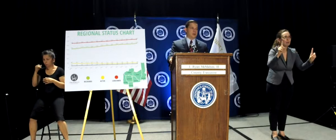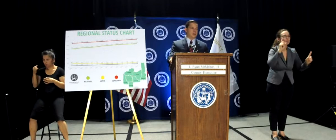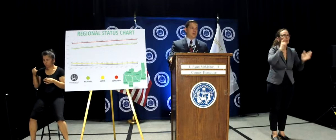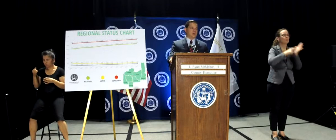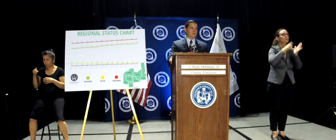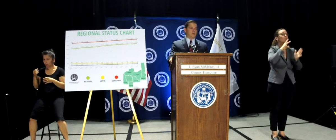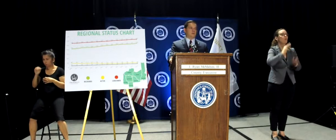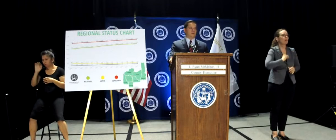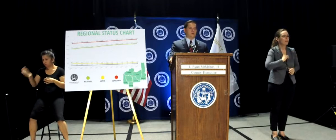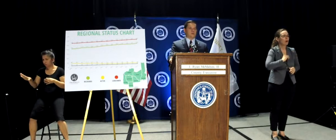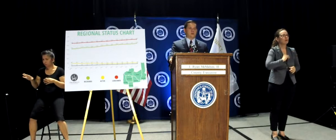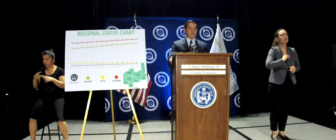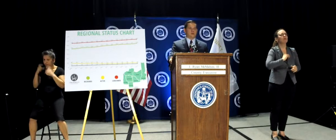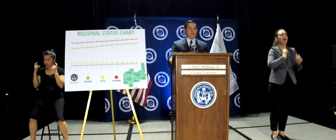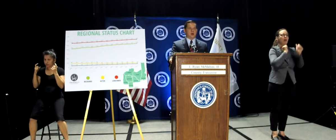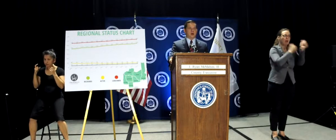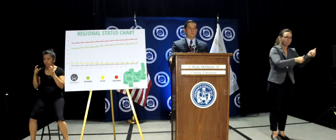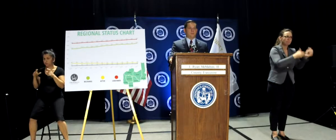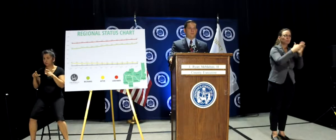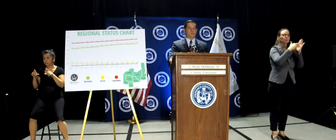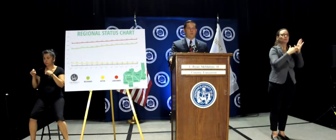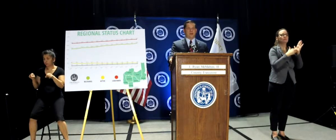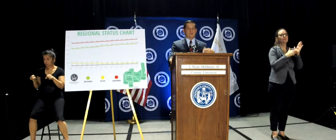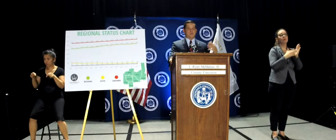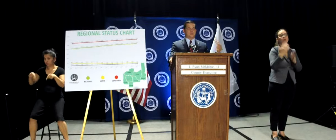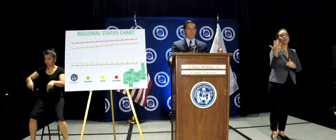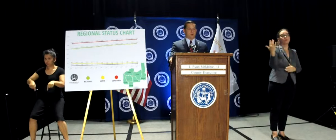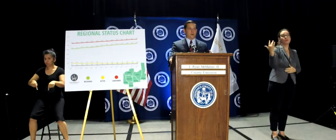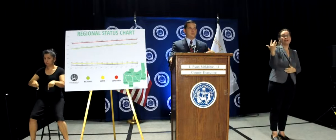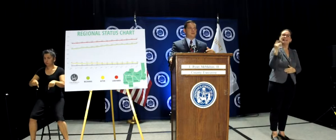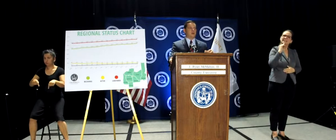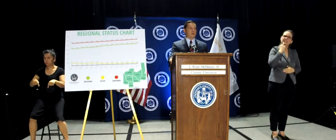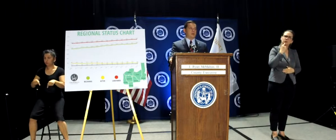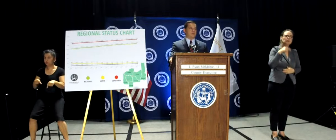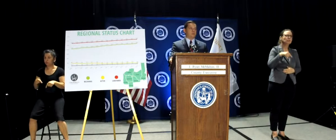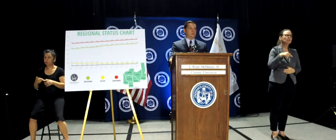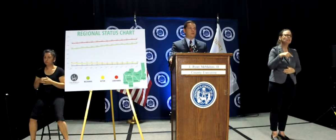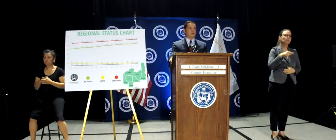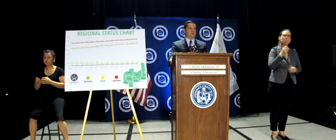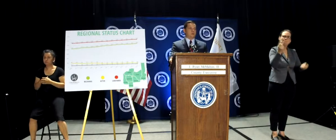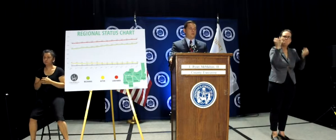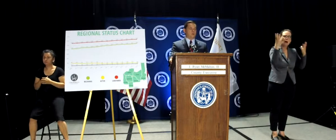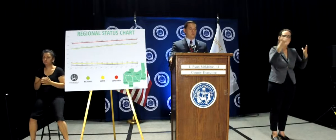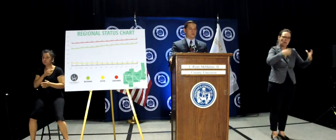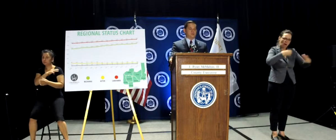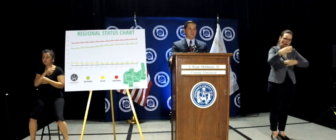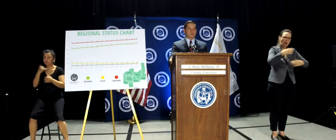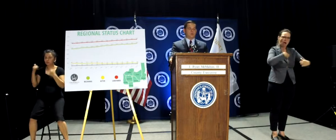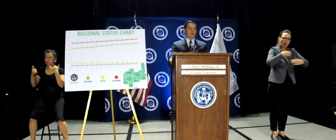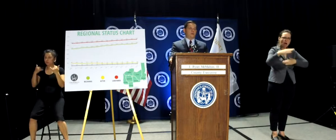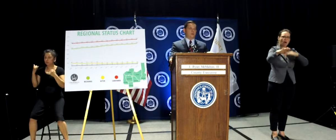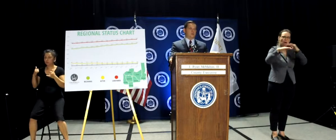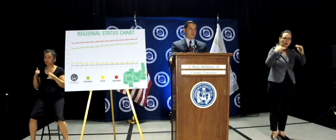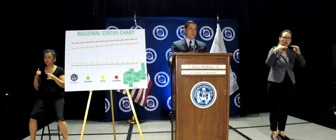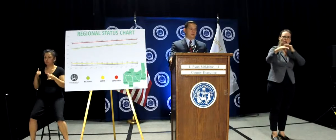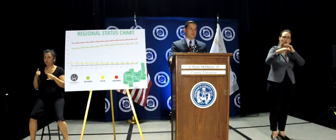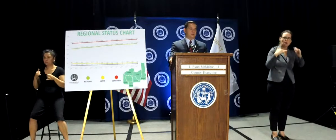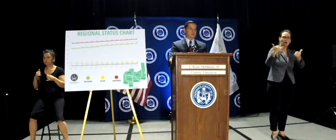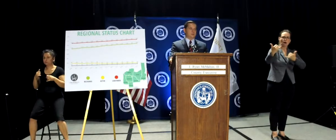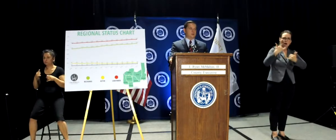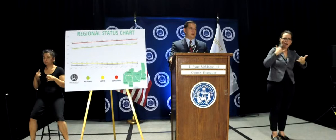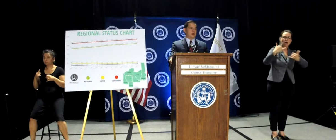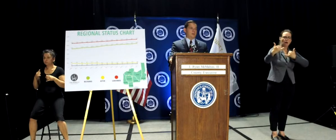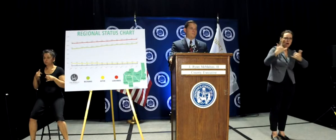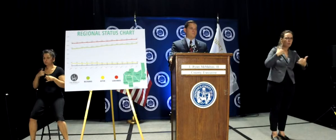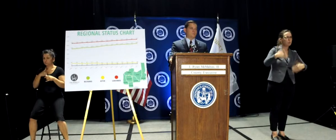complaints a day if they enforce it. But we have these complaints. Now we have a more strategic way of addressing